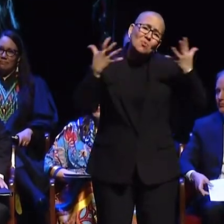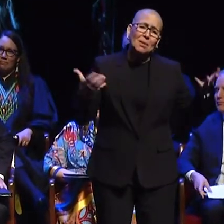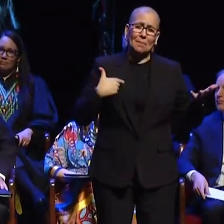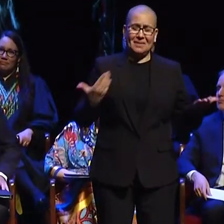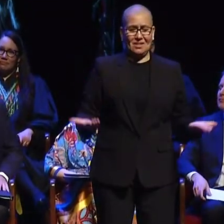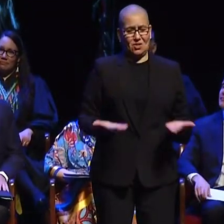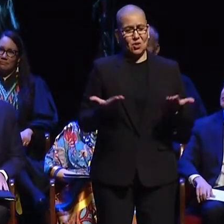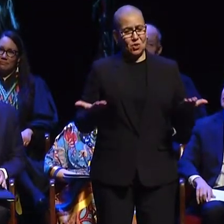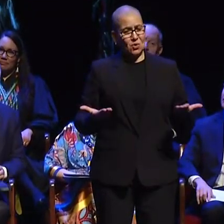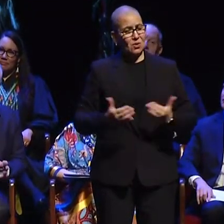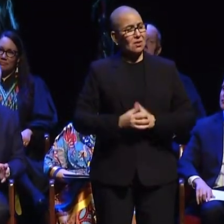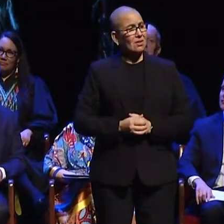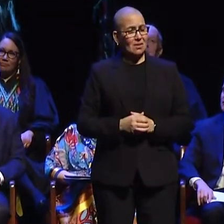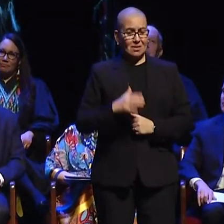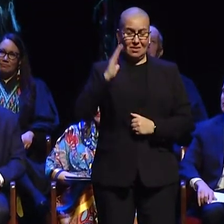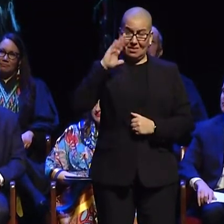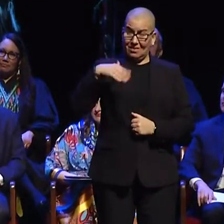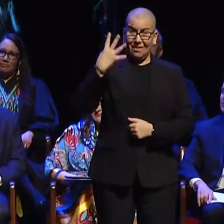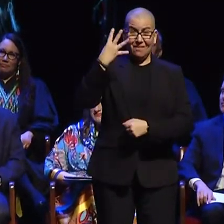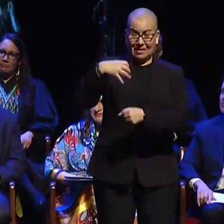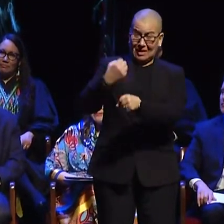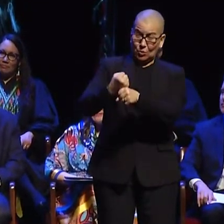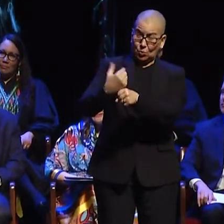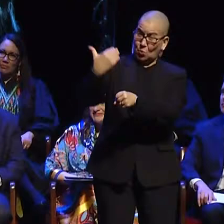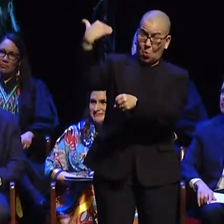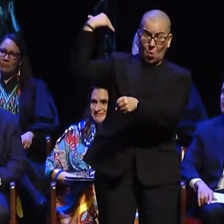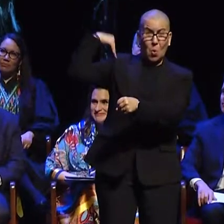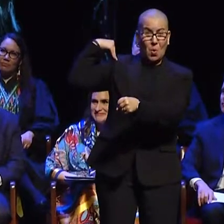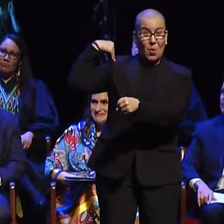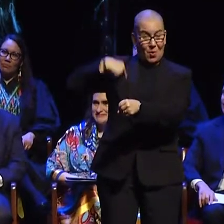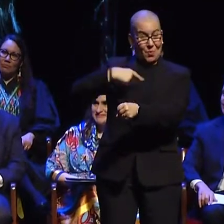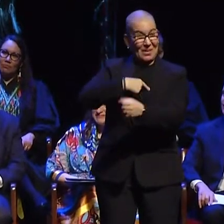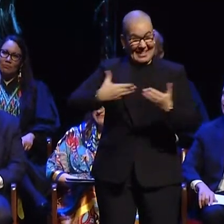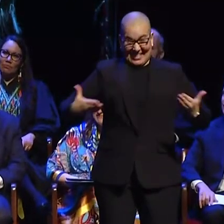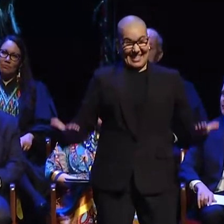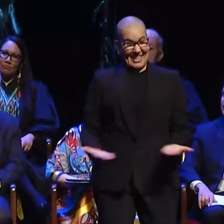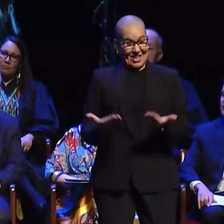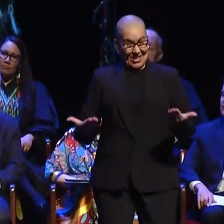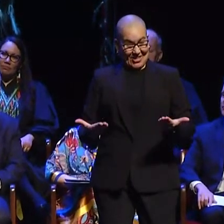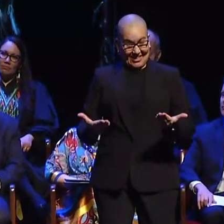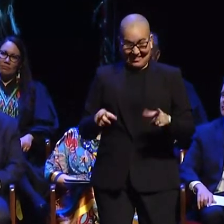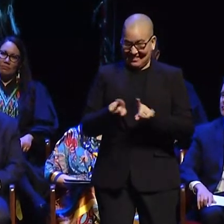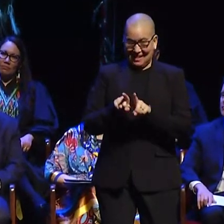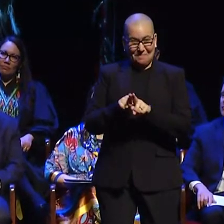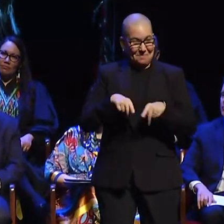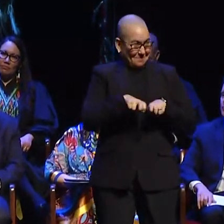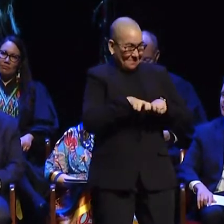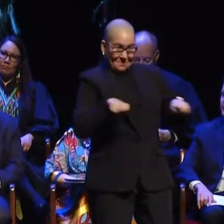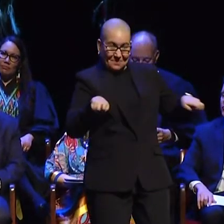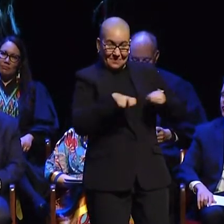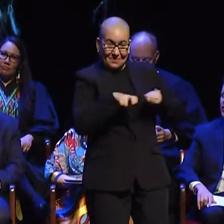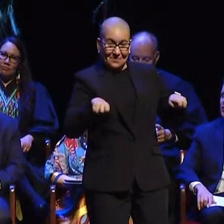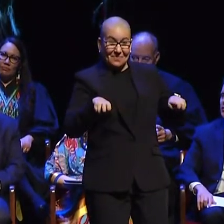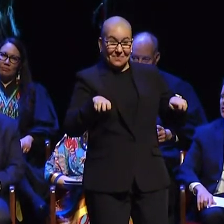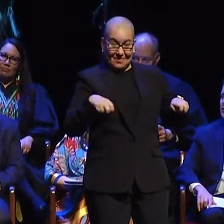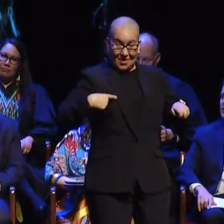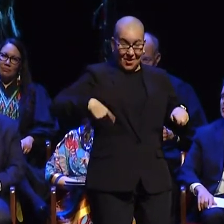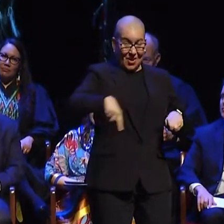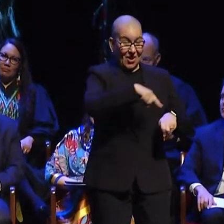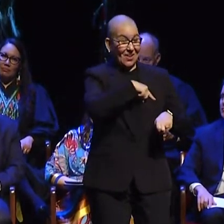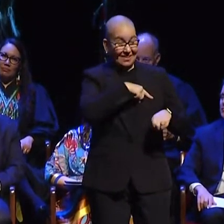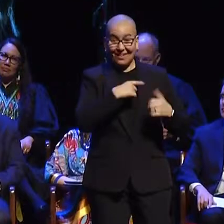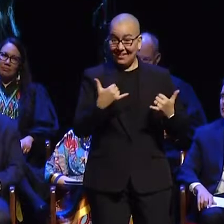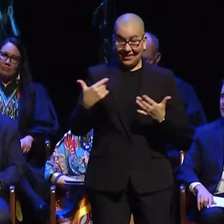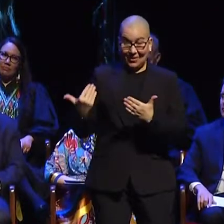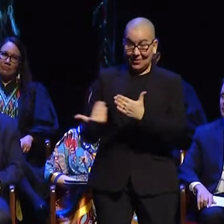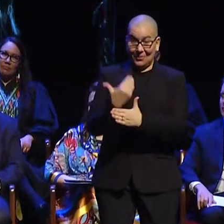you 4 years ago, and by we, I mean my fellow constitutional officers, almost all of us were new, except for